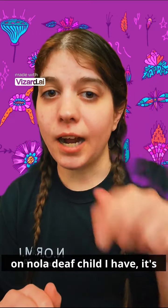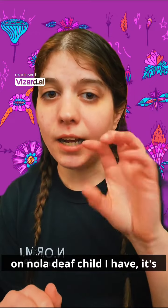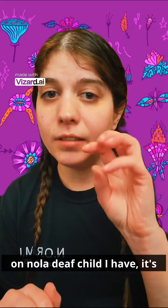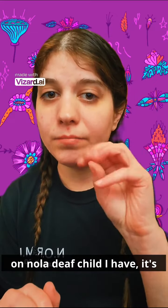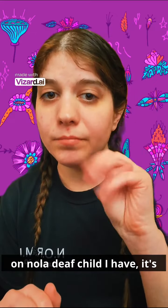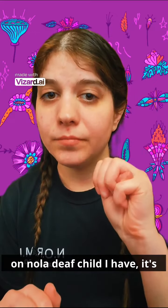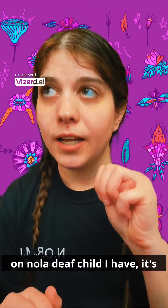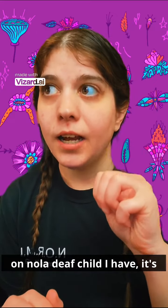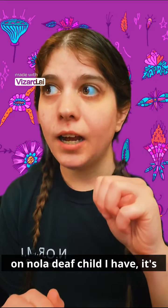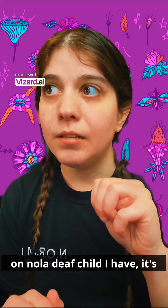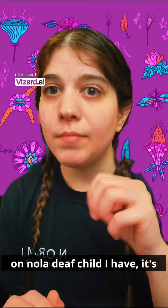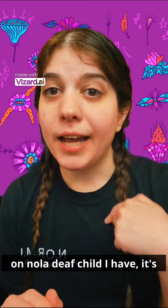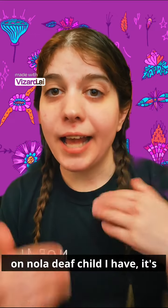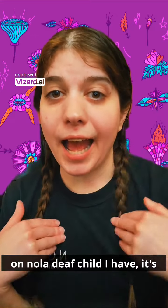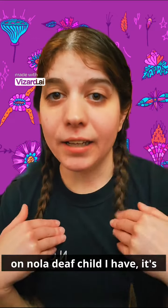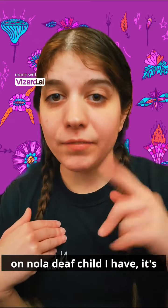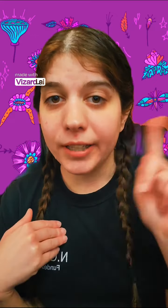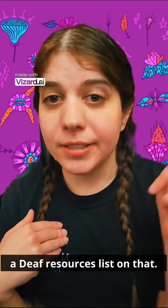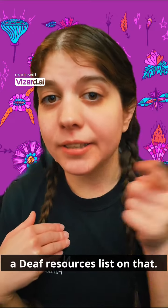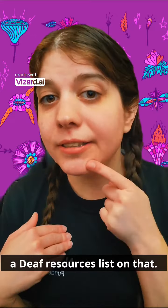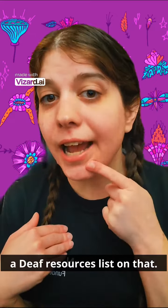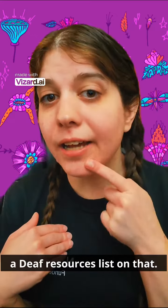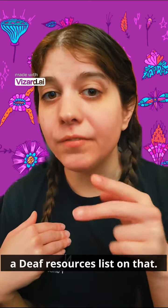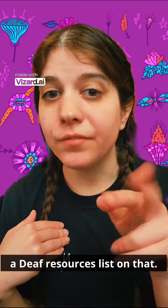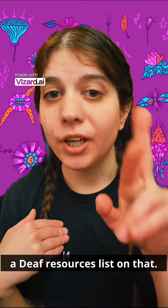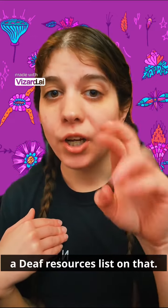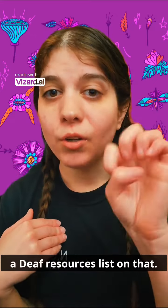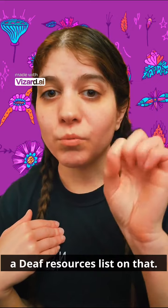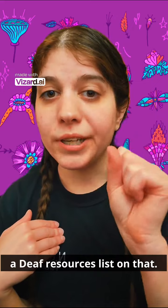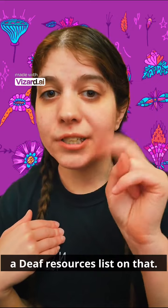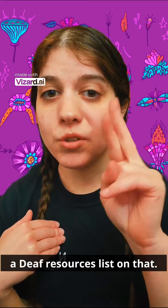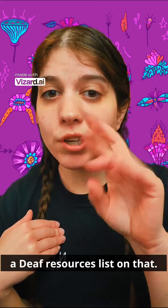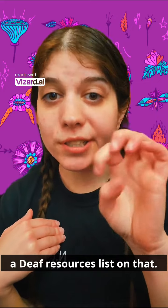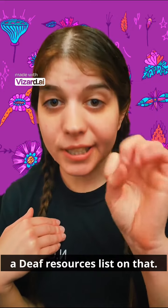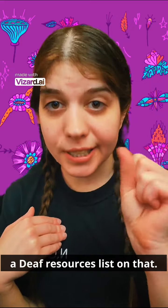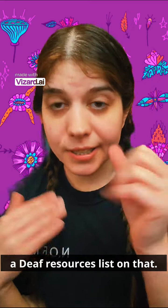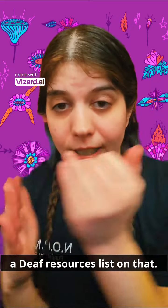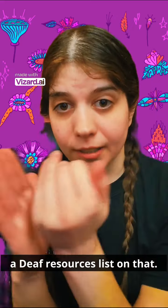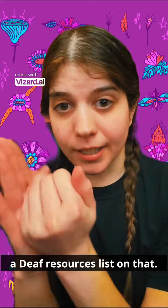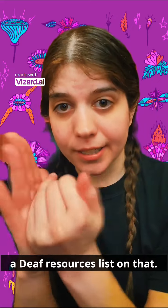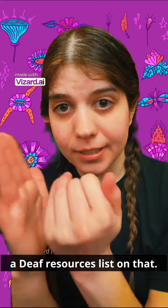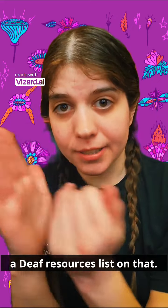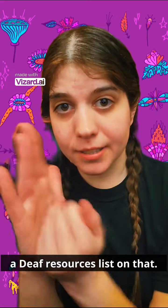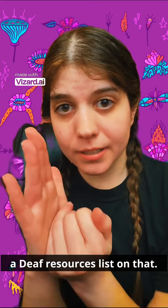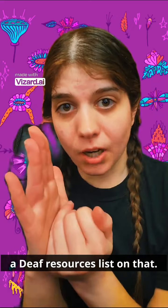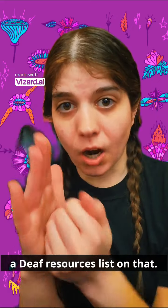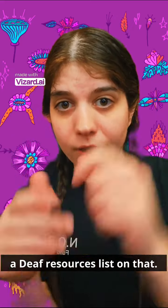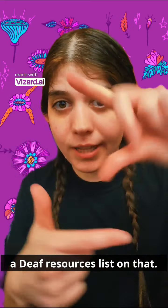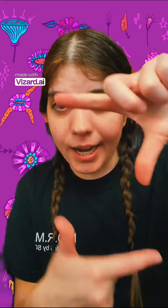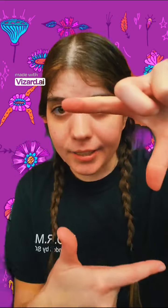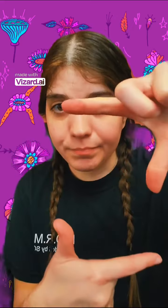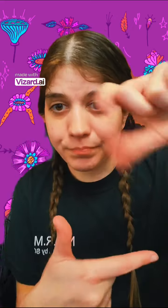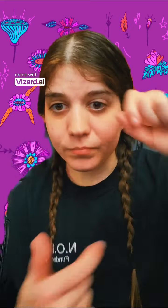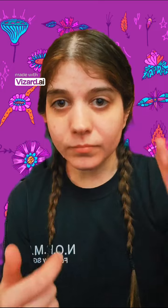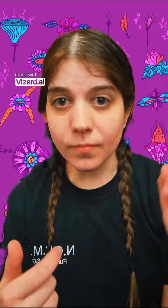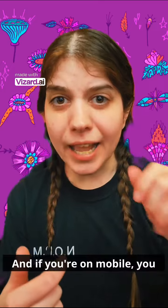noladeafchild.com. It's a deaf resources list on that. And if